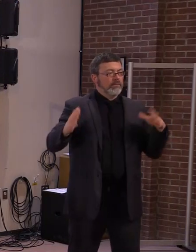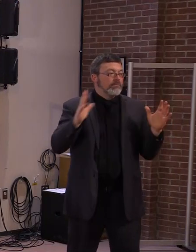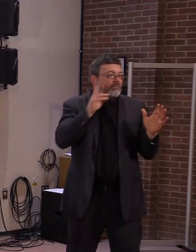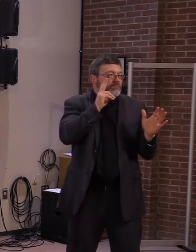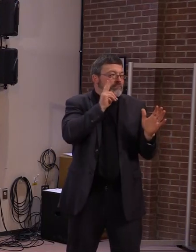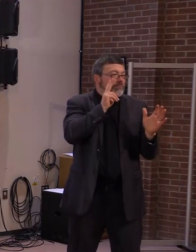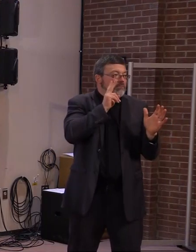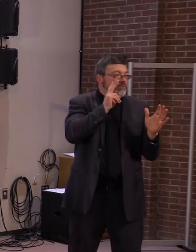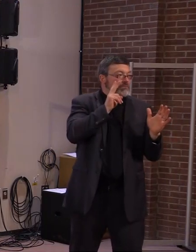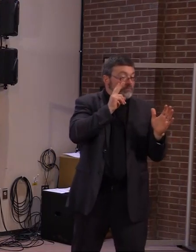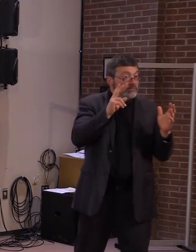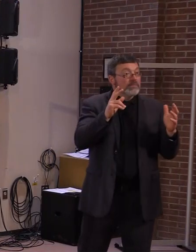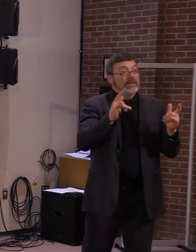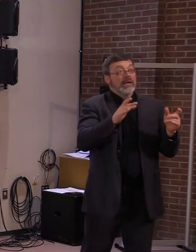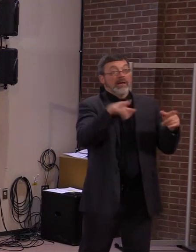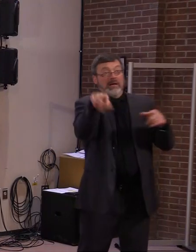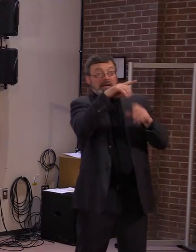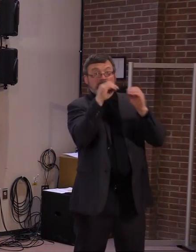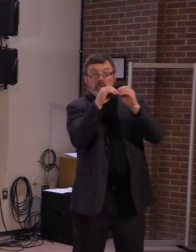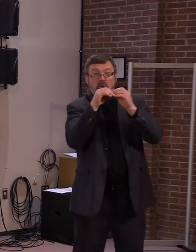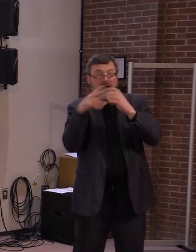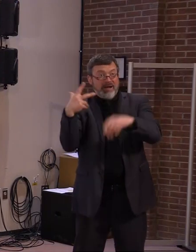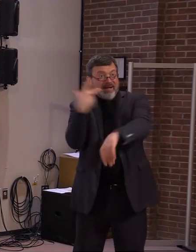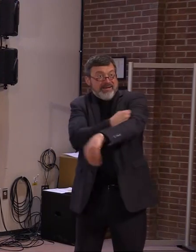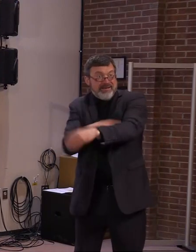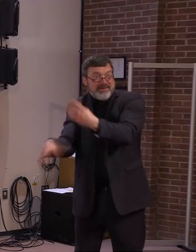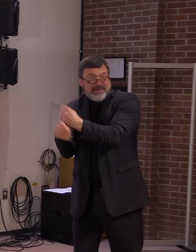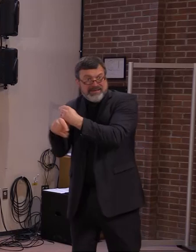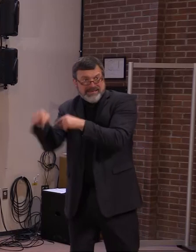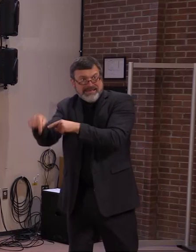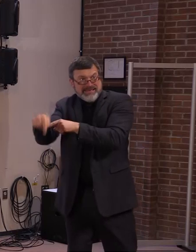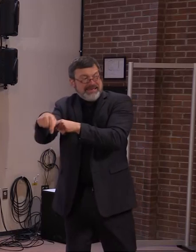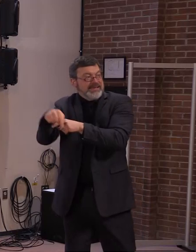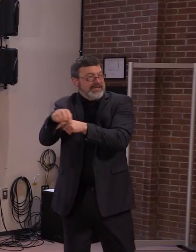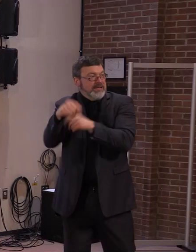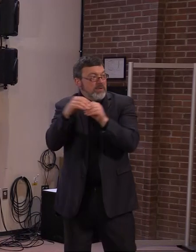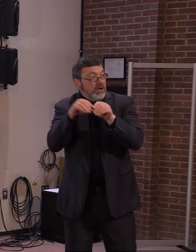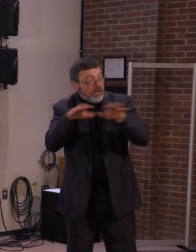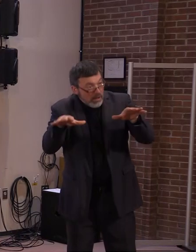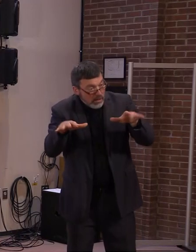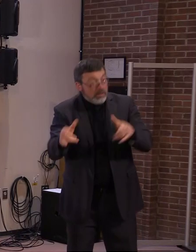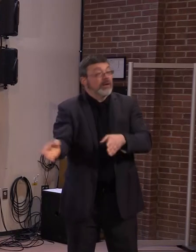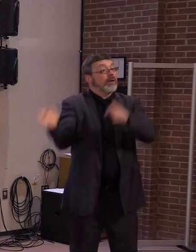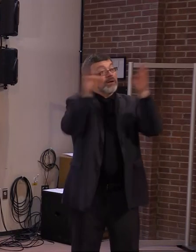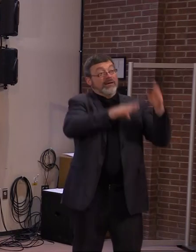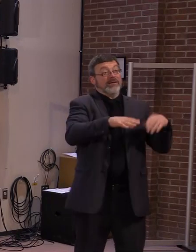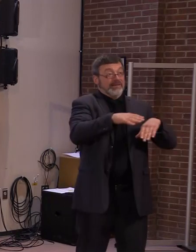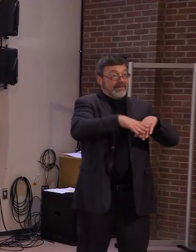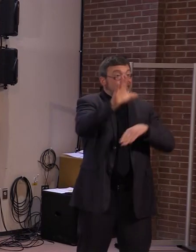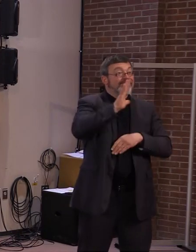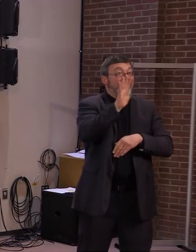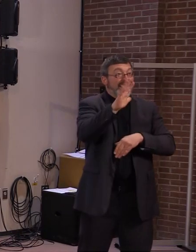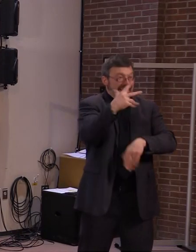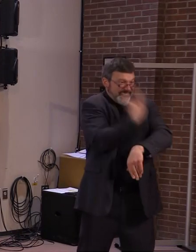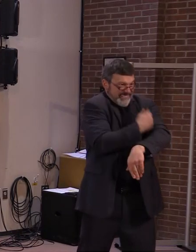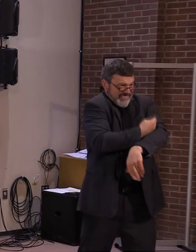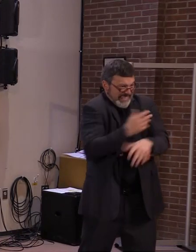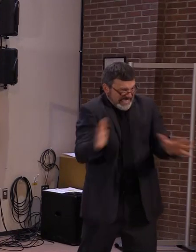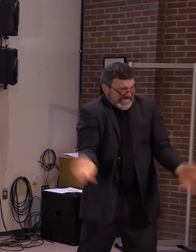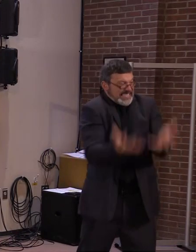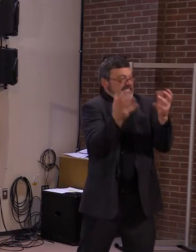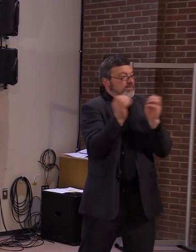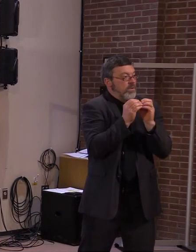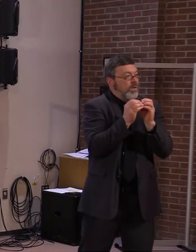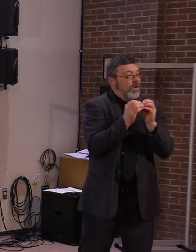more 5 to 11-year-olds getting vaccinated and fully vaccinated and following the holiday period, that we would start to see some relief in the